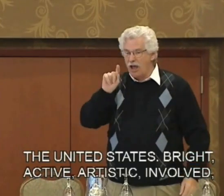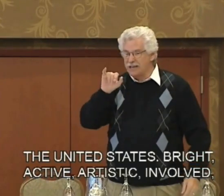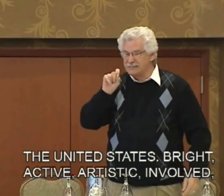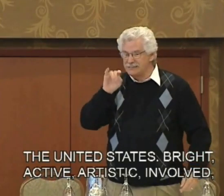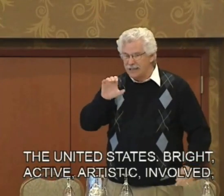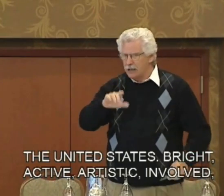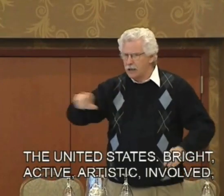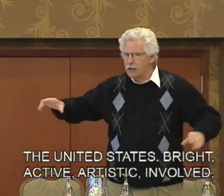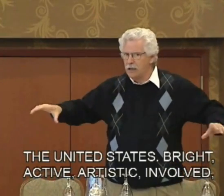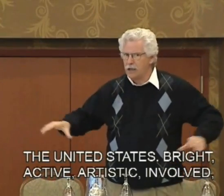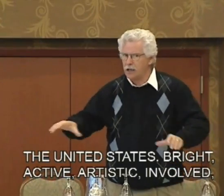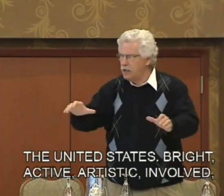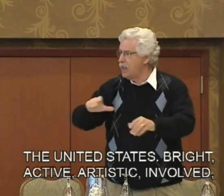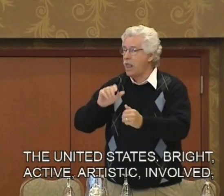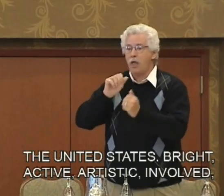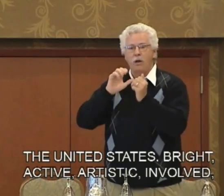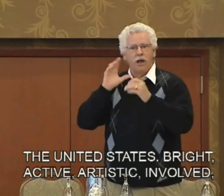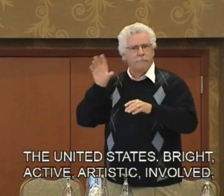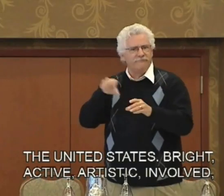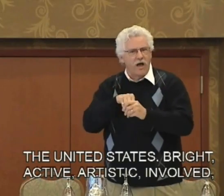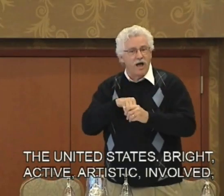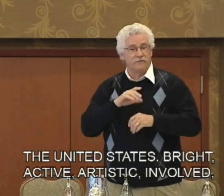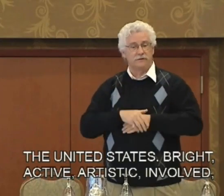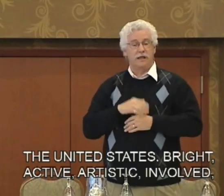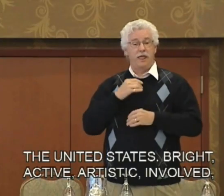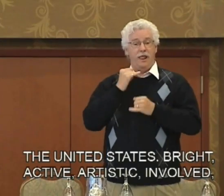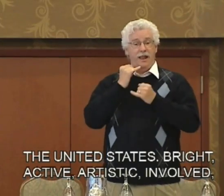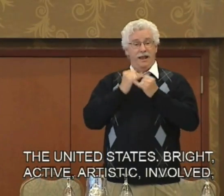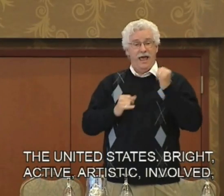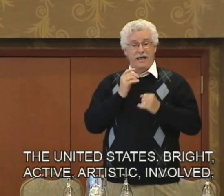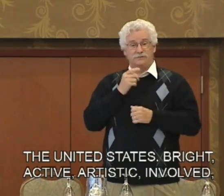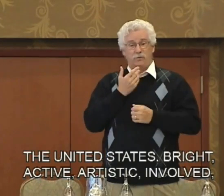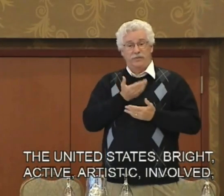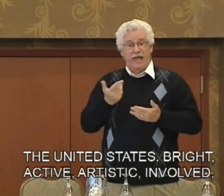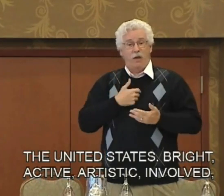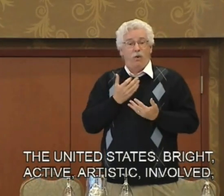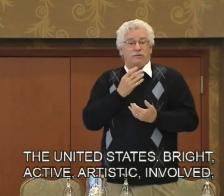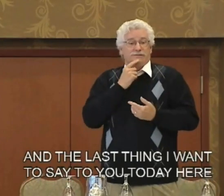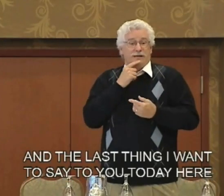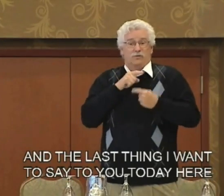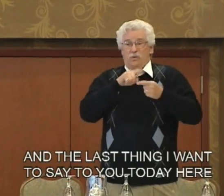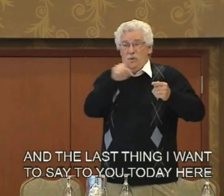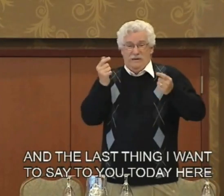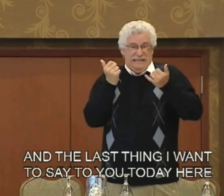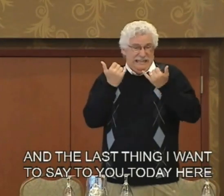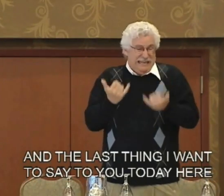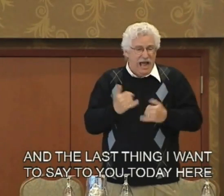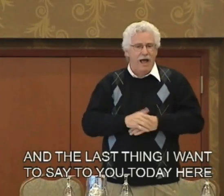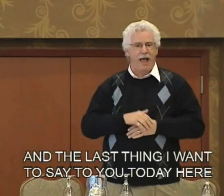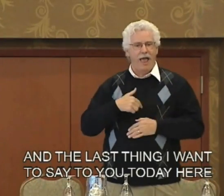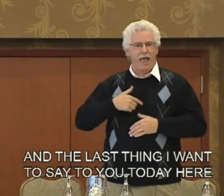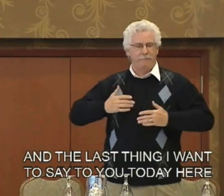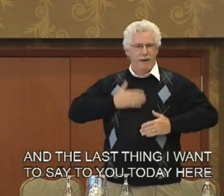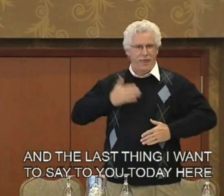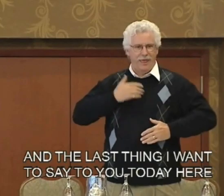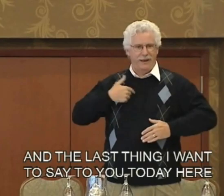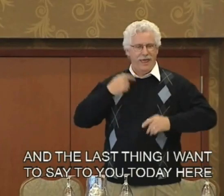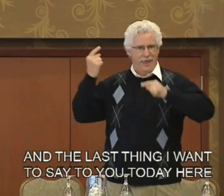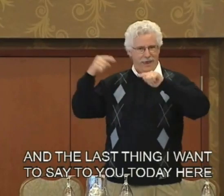active artistic involved and the last thing I want to say to you today is I'm